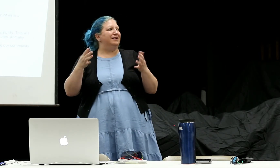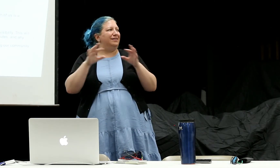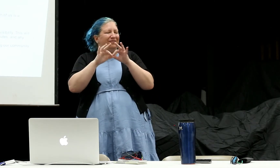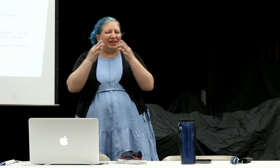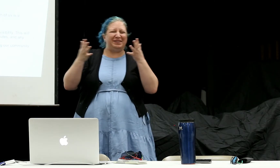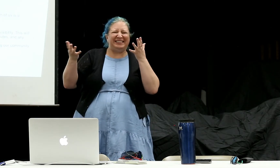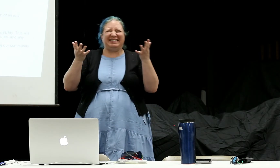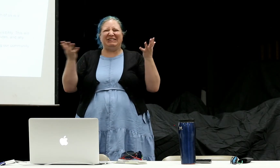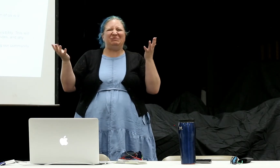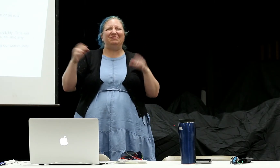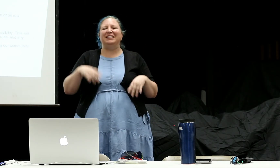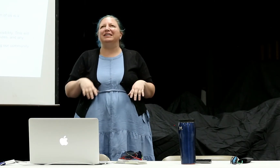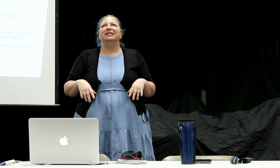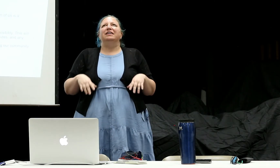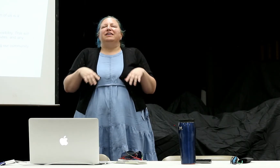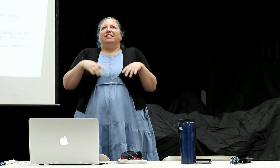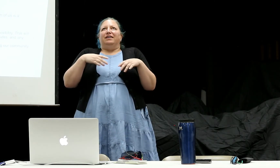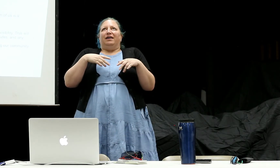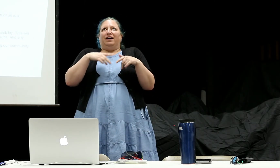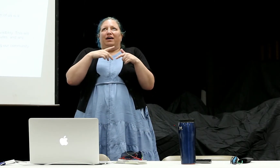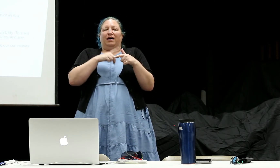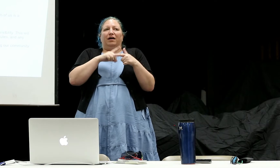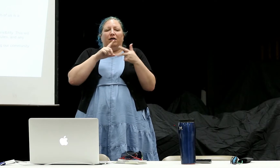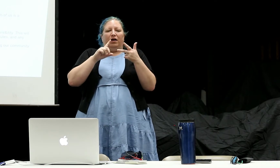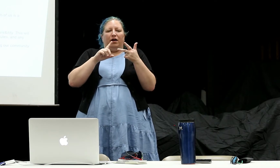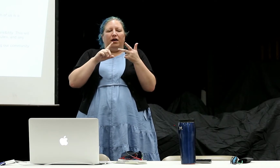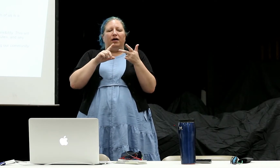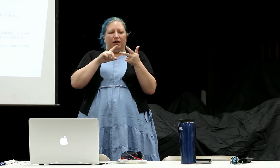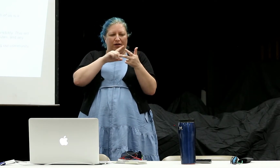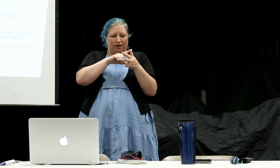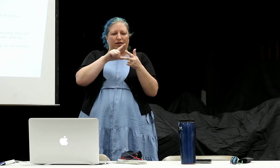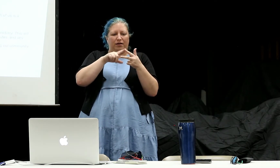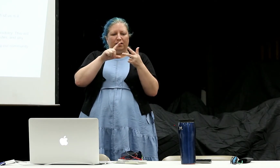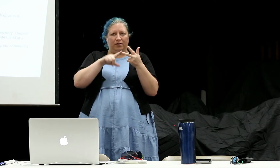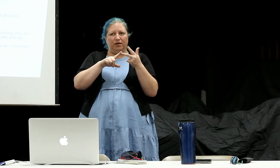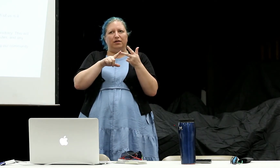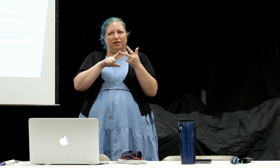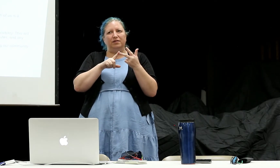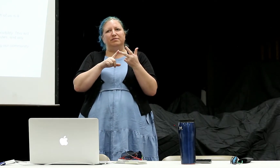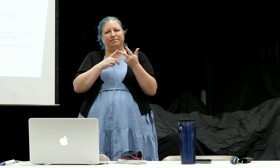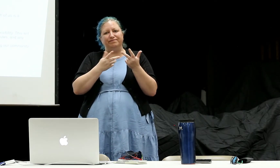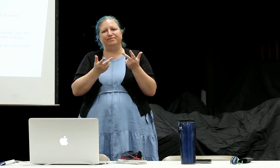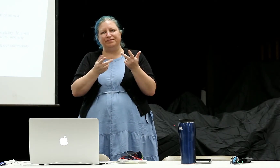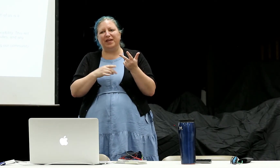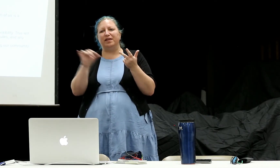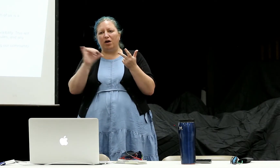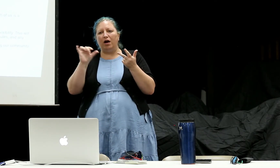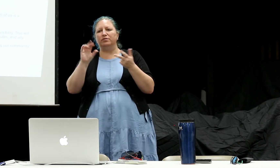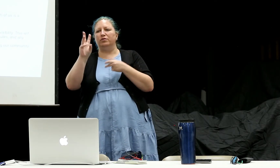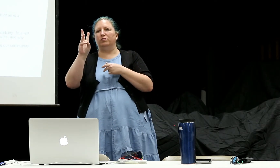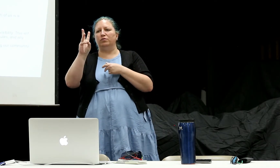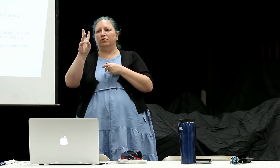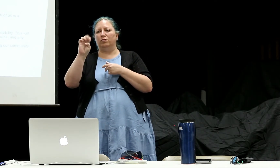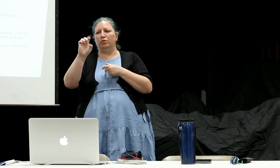up whatever price they wanted. $900 for a month's worth of prescription drugs. And it's been ridiculous. It's ridiculous